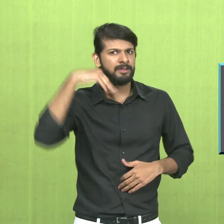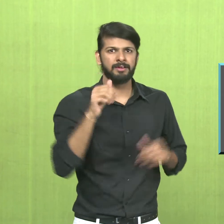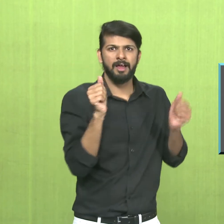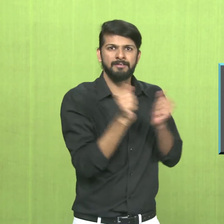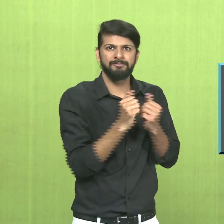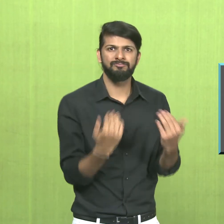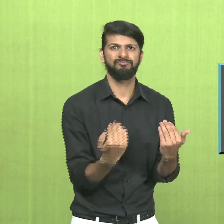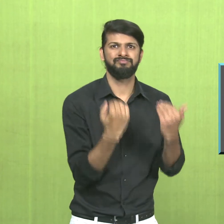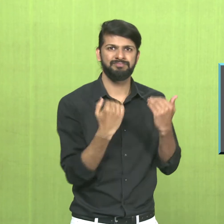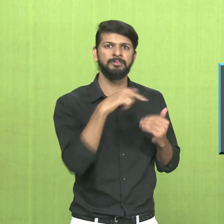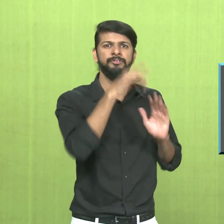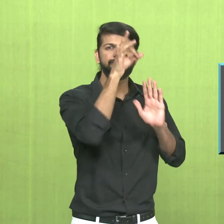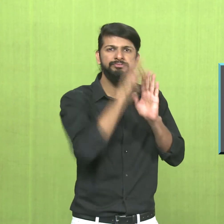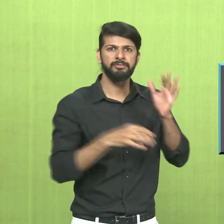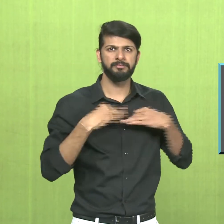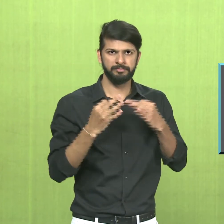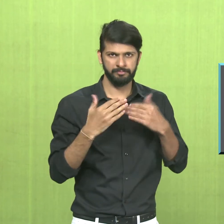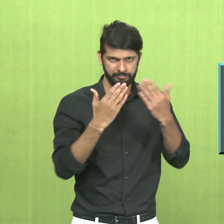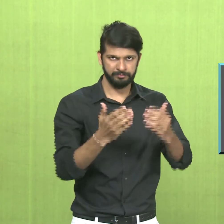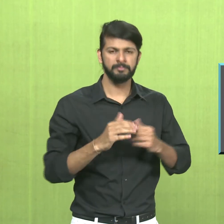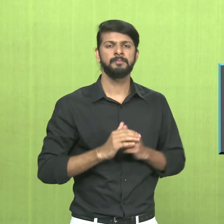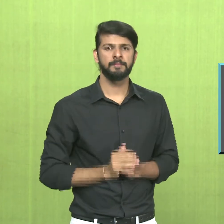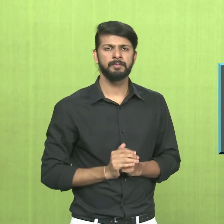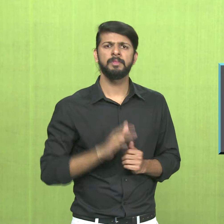Girl with Goat, general description.